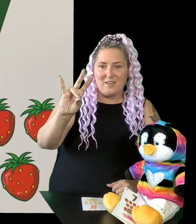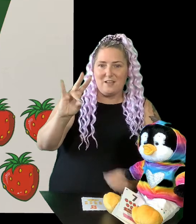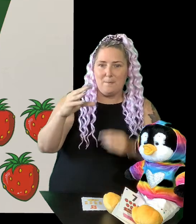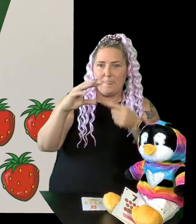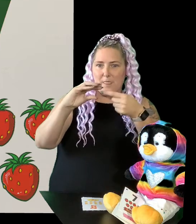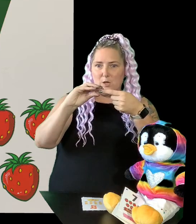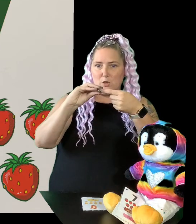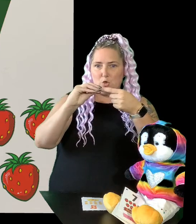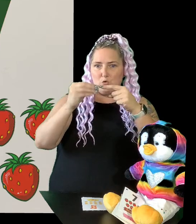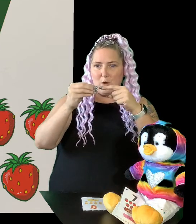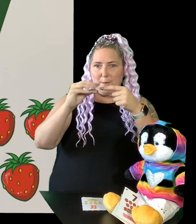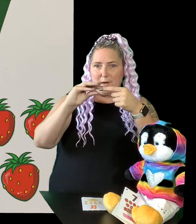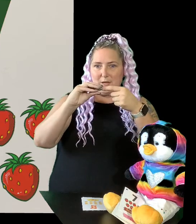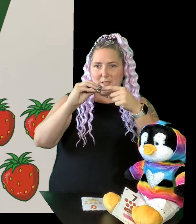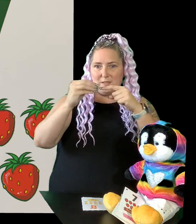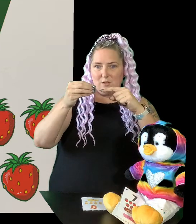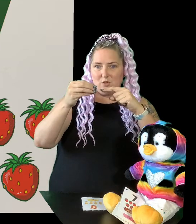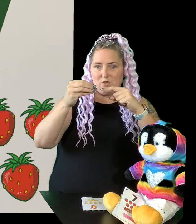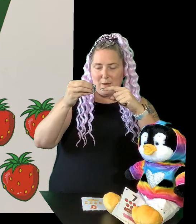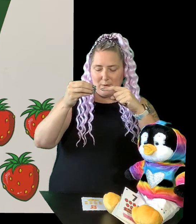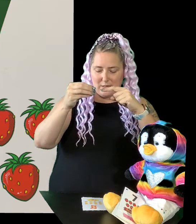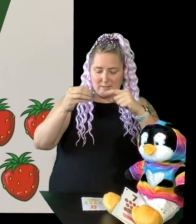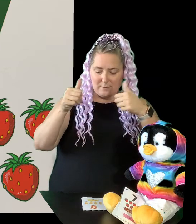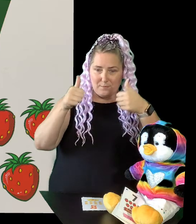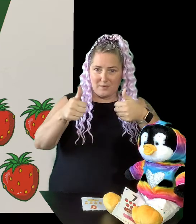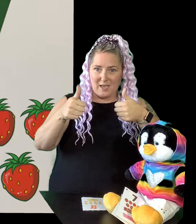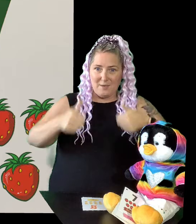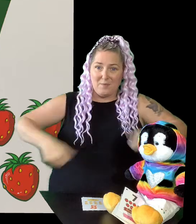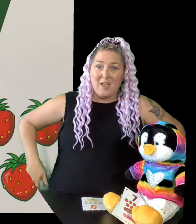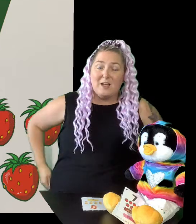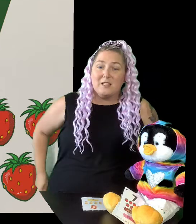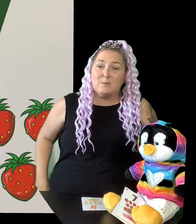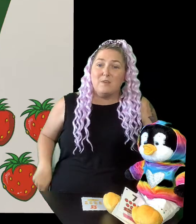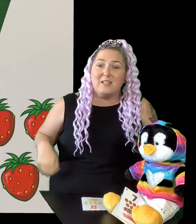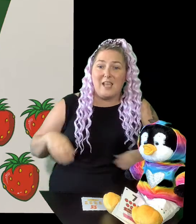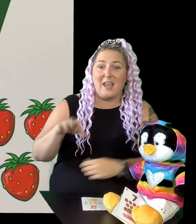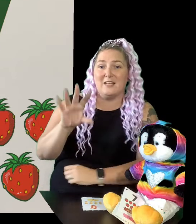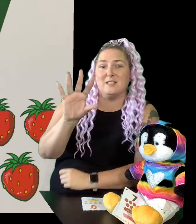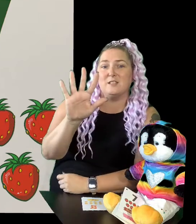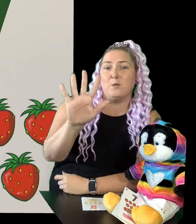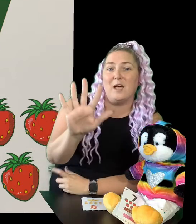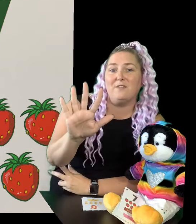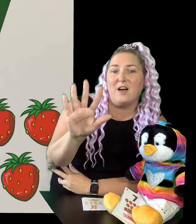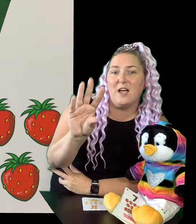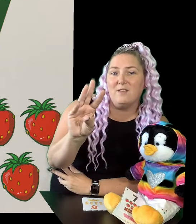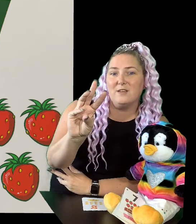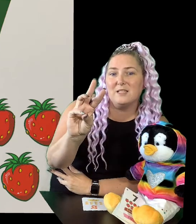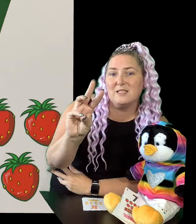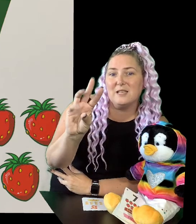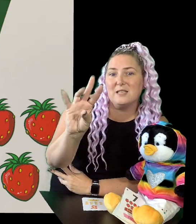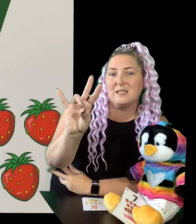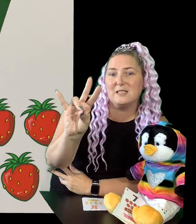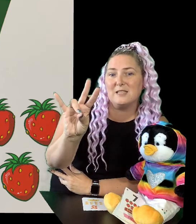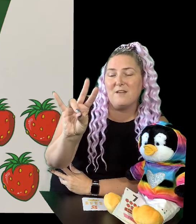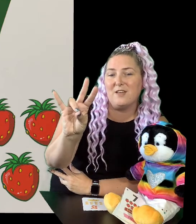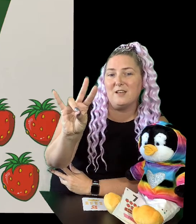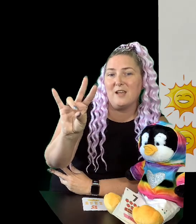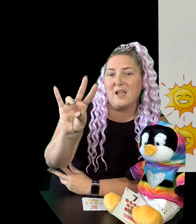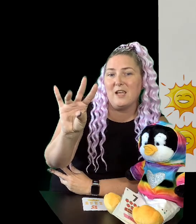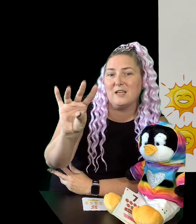7 strawberries. Okay, let's move on to 8. So we had 5, 6, 7, 8 is